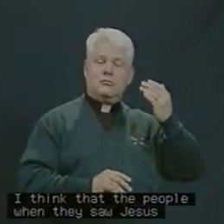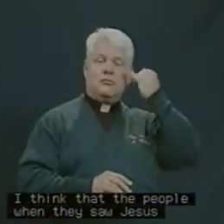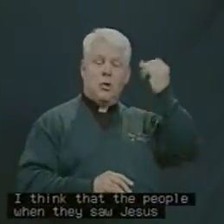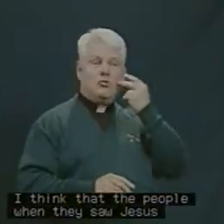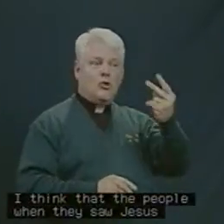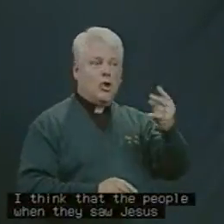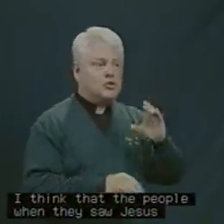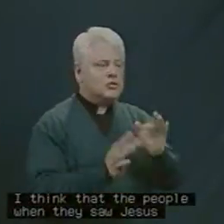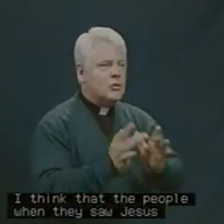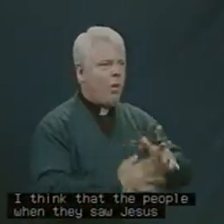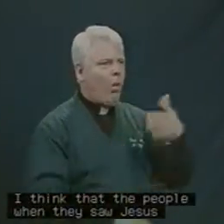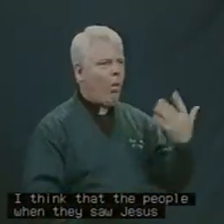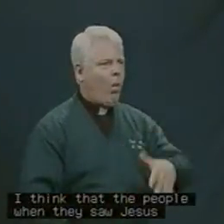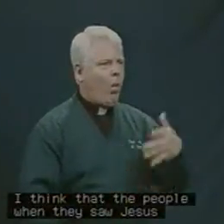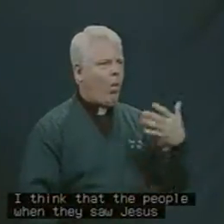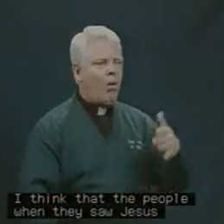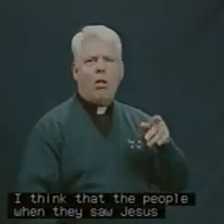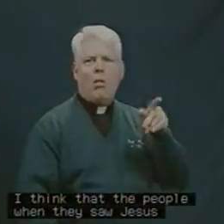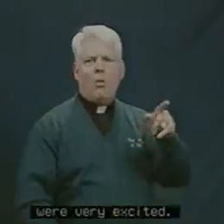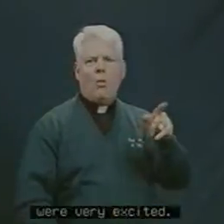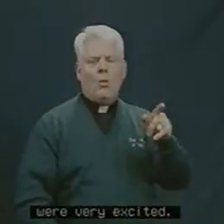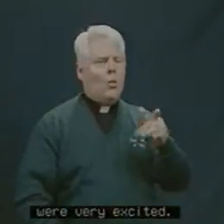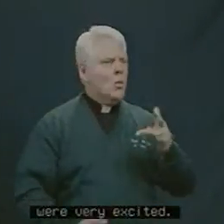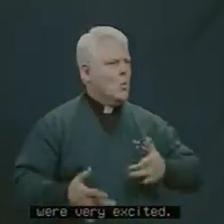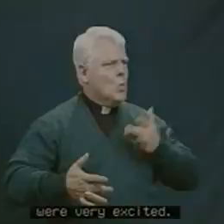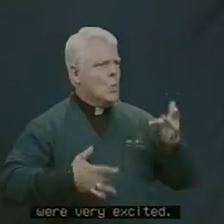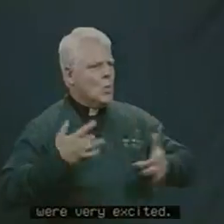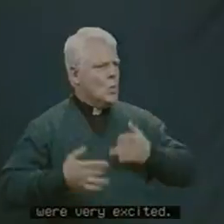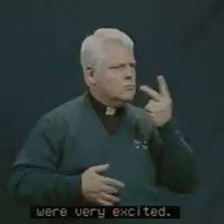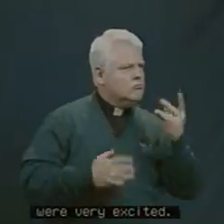I think that the people, when they saw Jesus, were very excited.